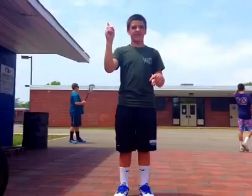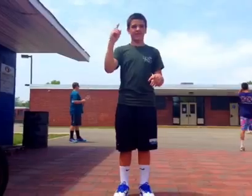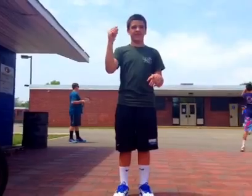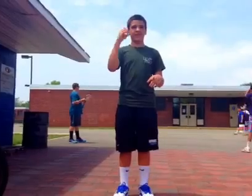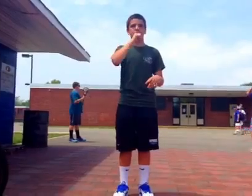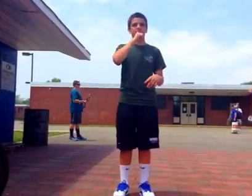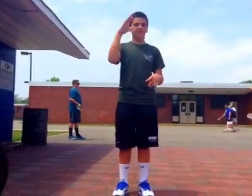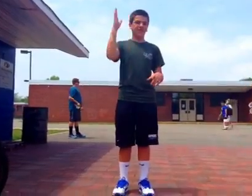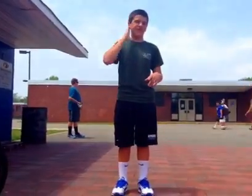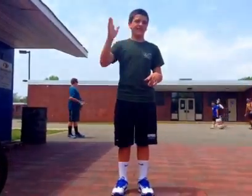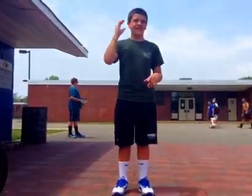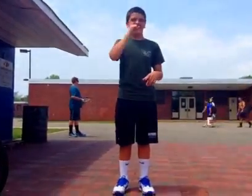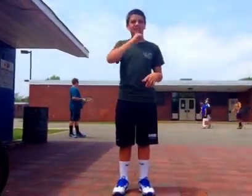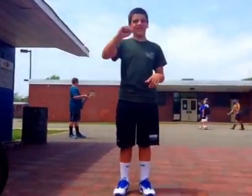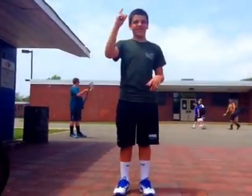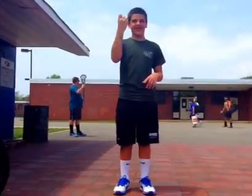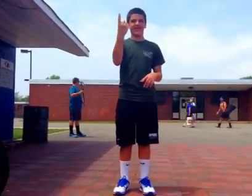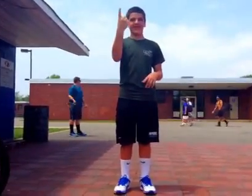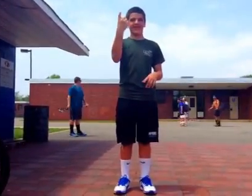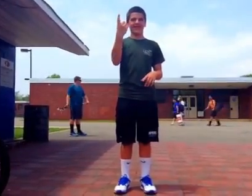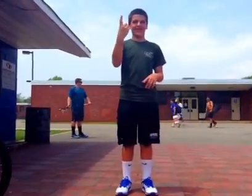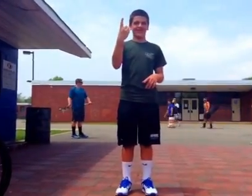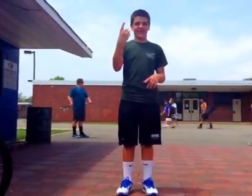lonely. Once I was 11 years old.